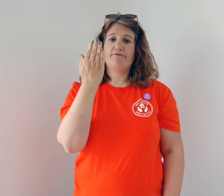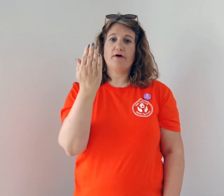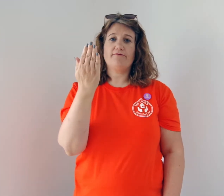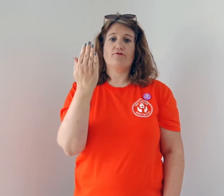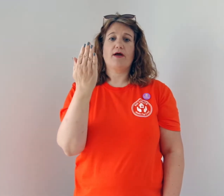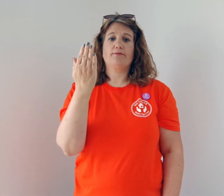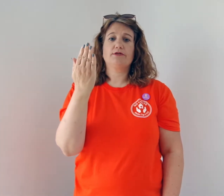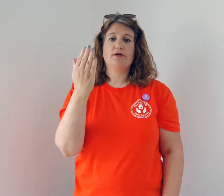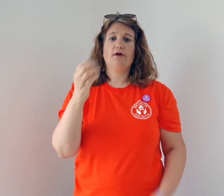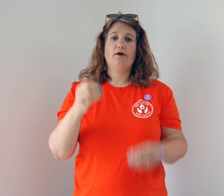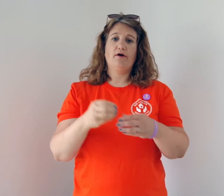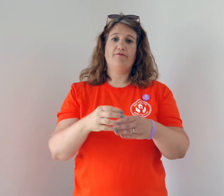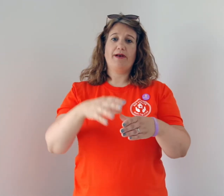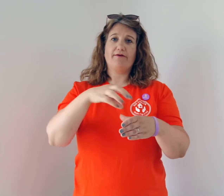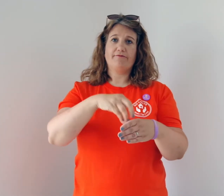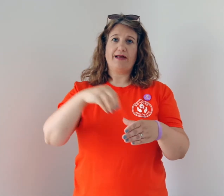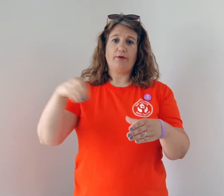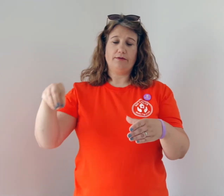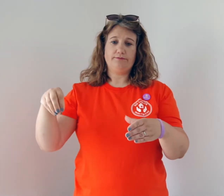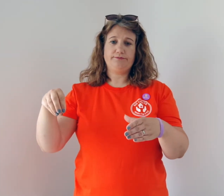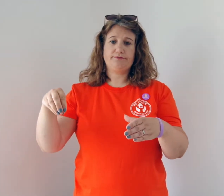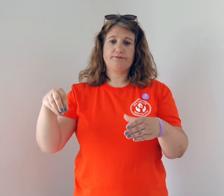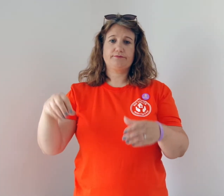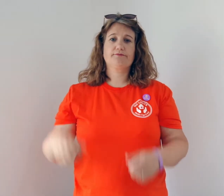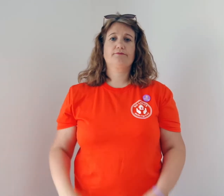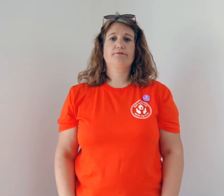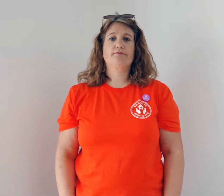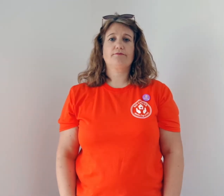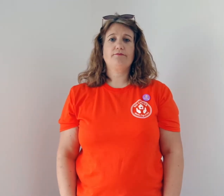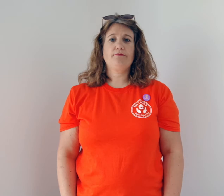175 grams of plain flour,